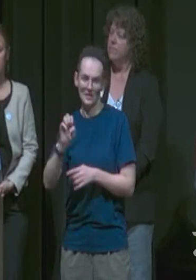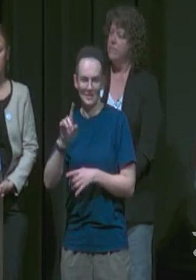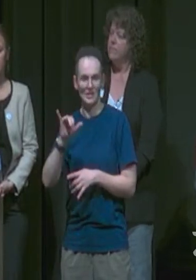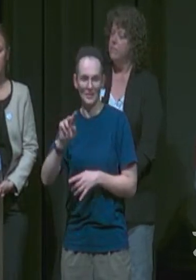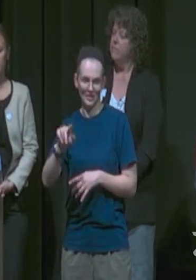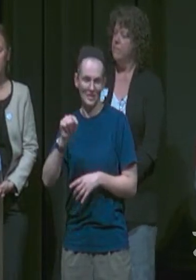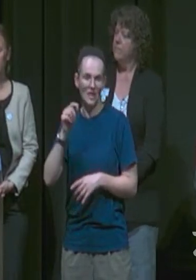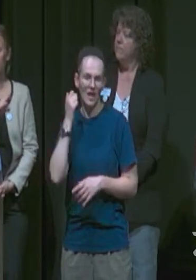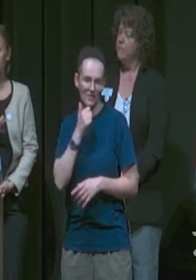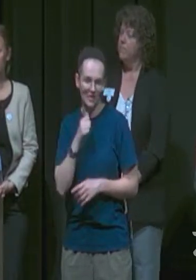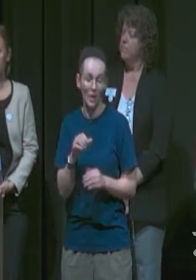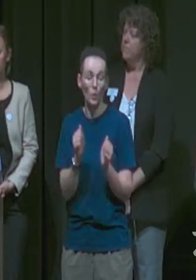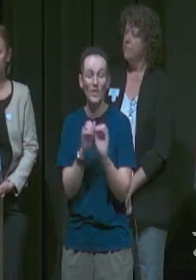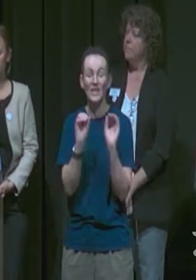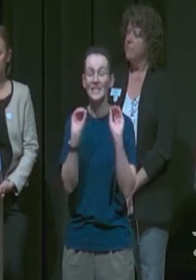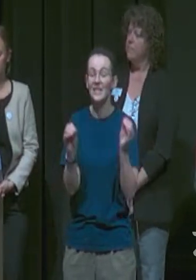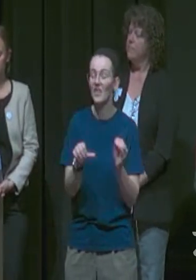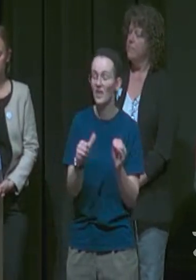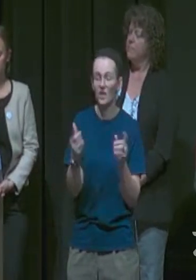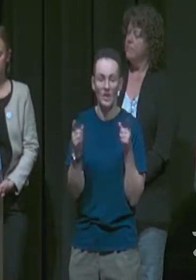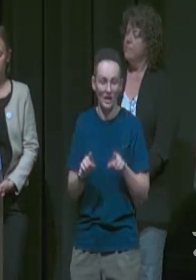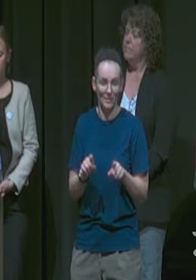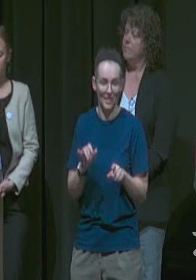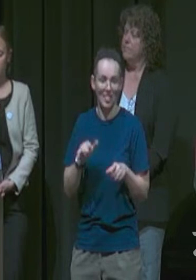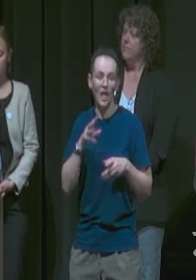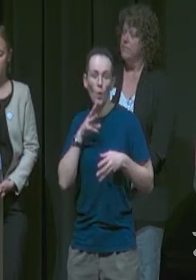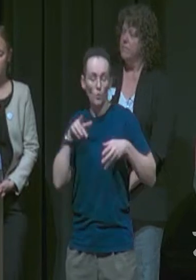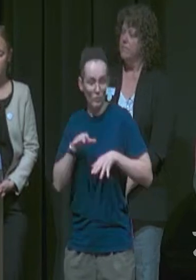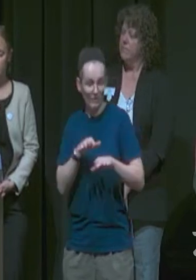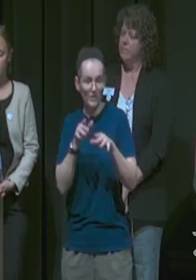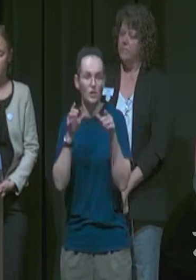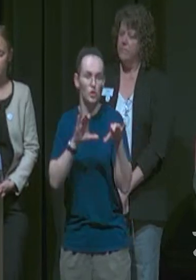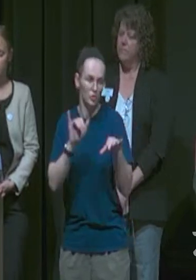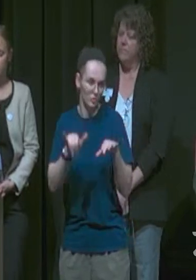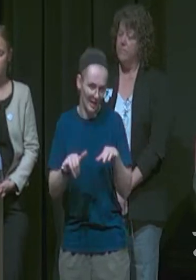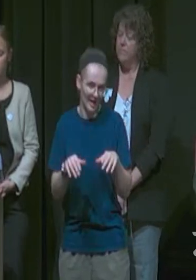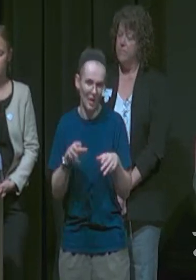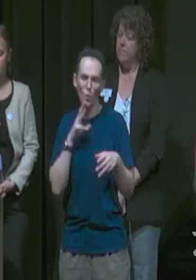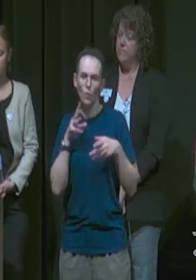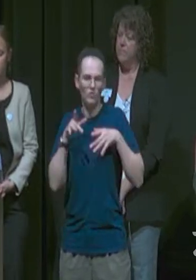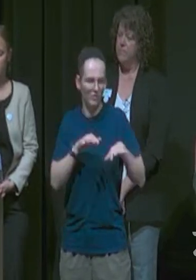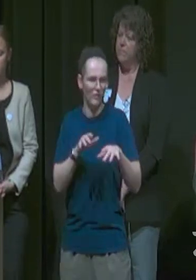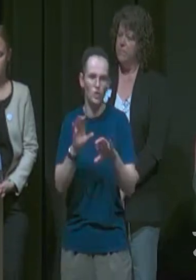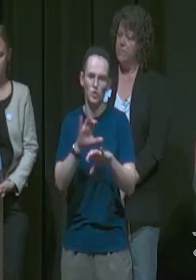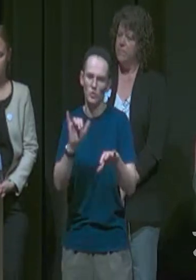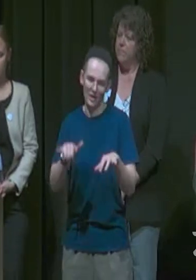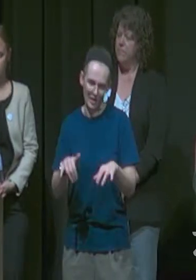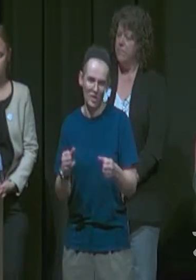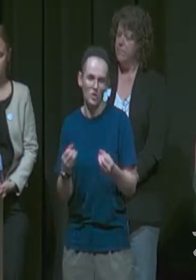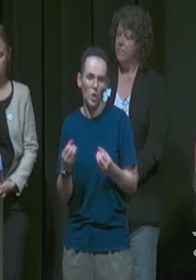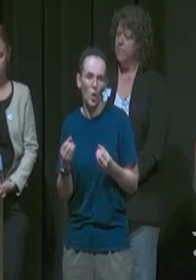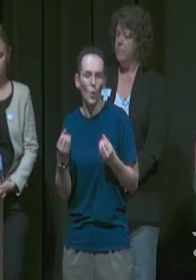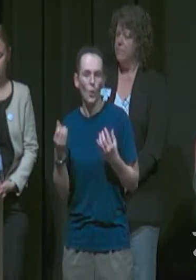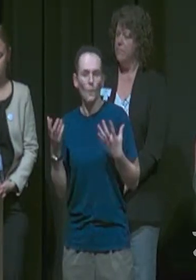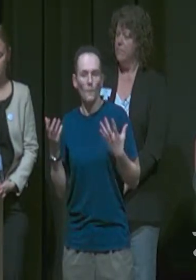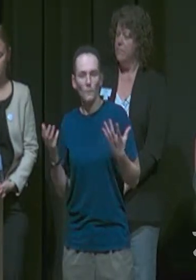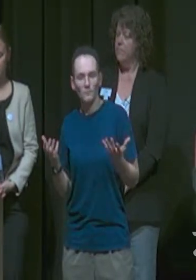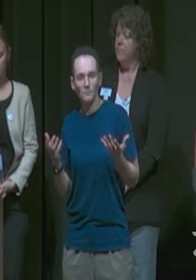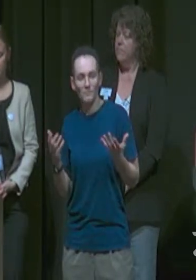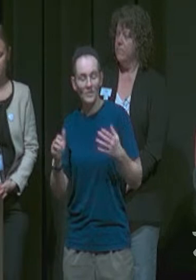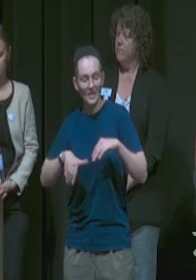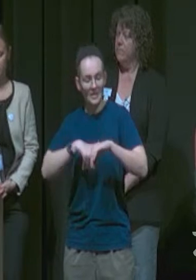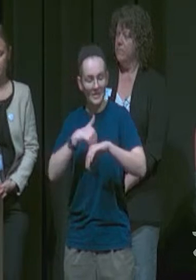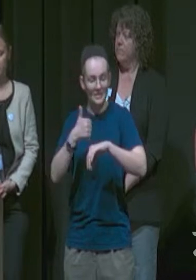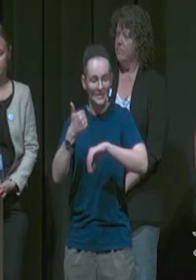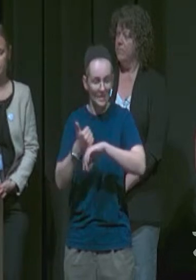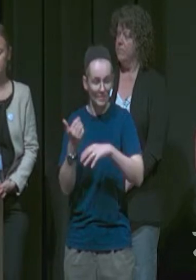So, and that's with nothing else going on. That's what that river does. That's what rivers move. So, restoring